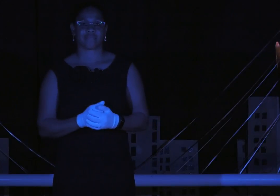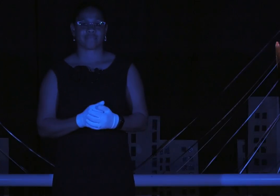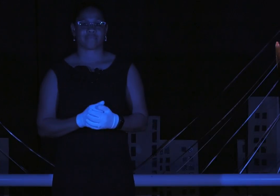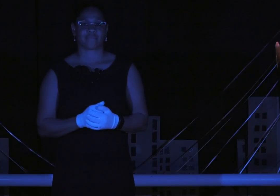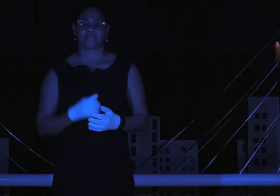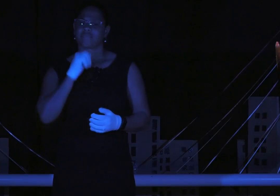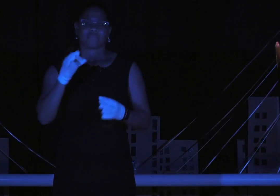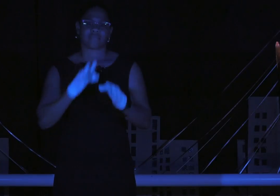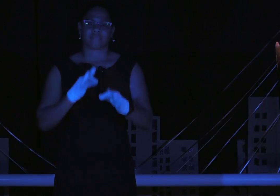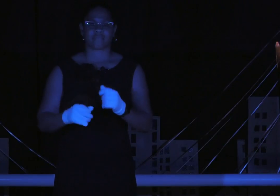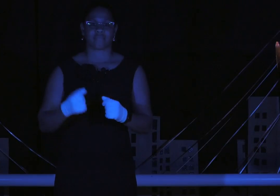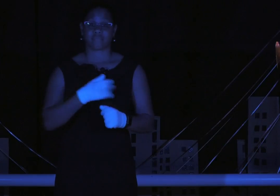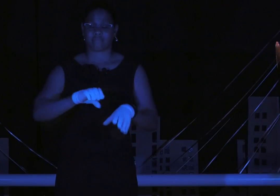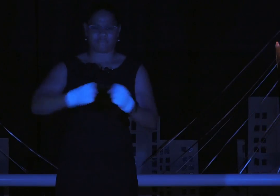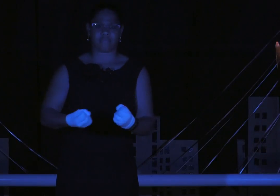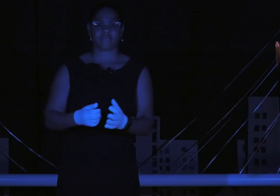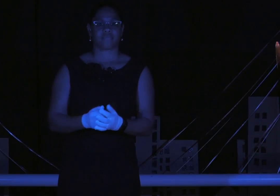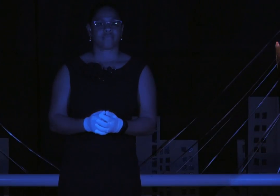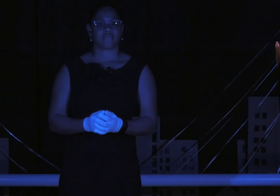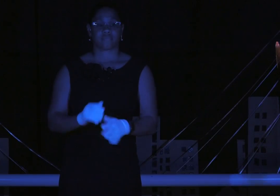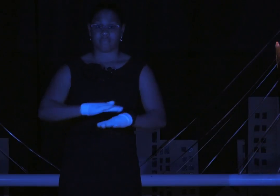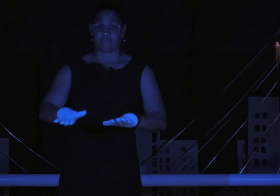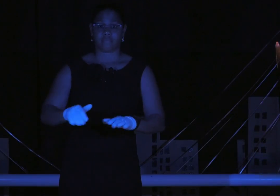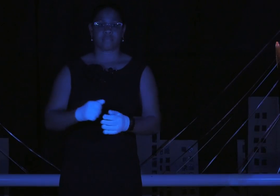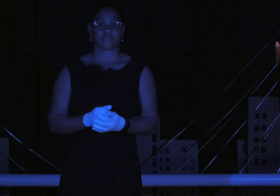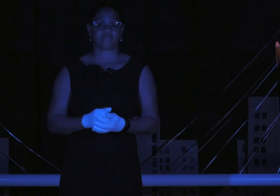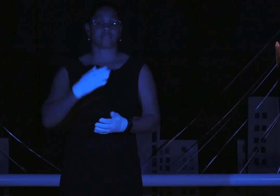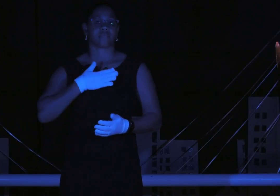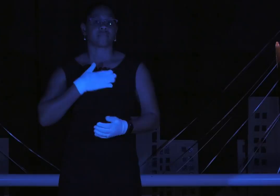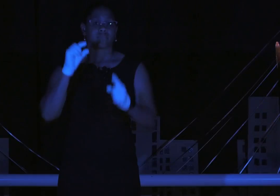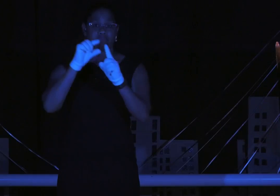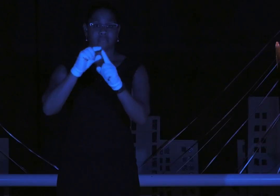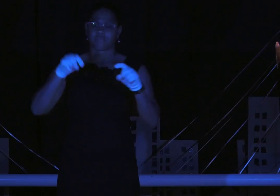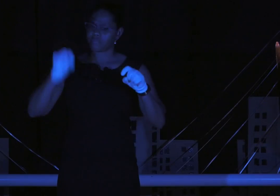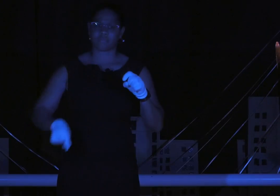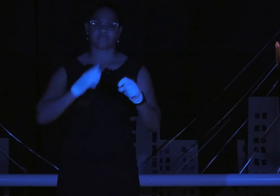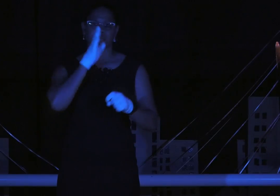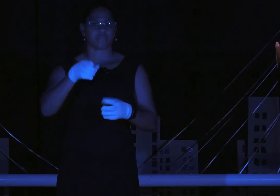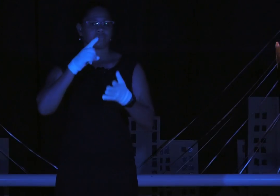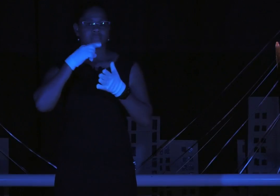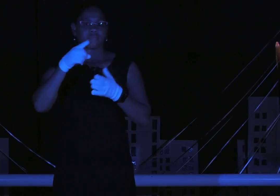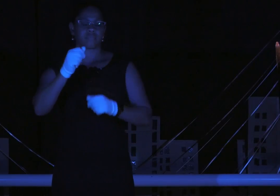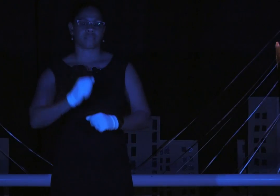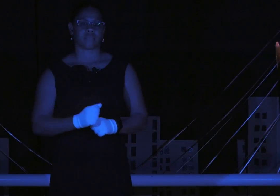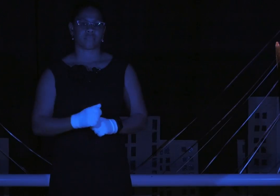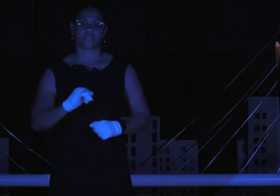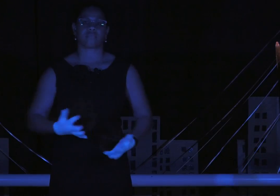Imperfect and broken, but my words must still be spoken. I want to